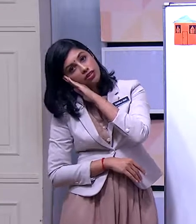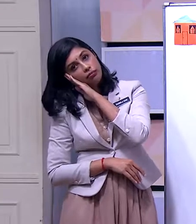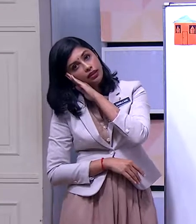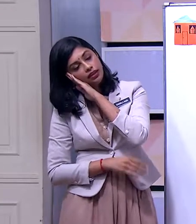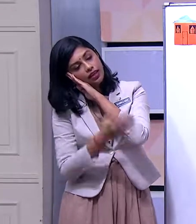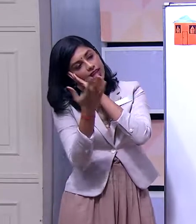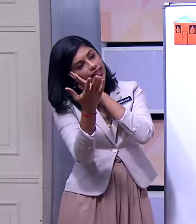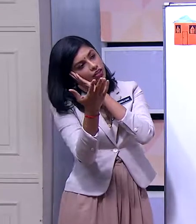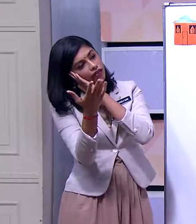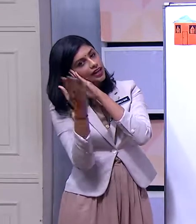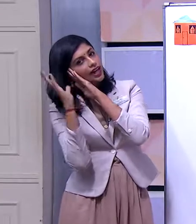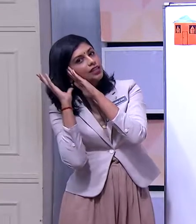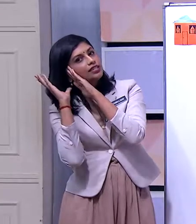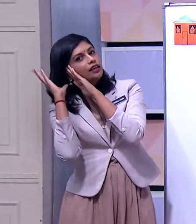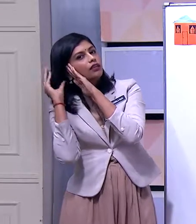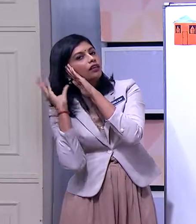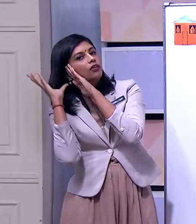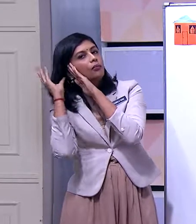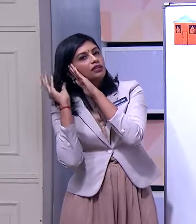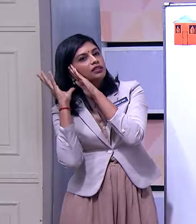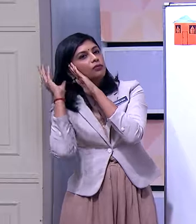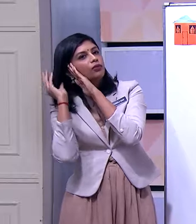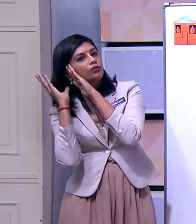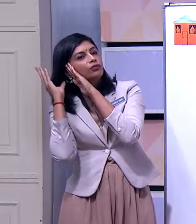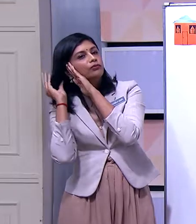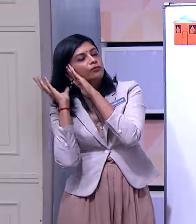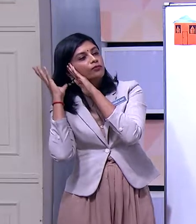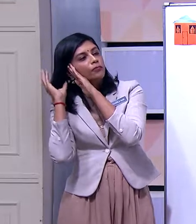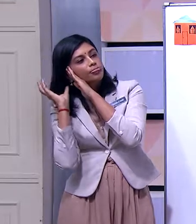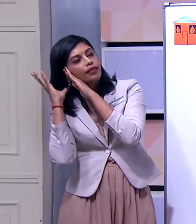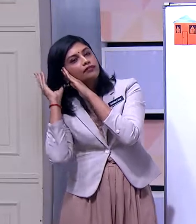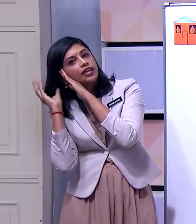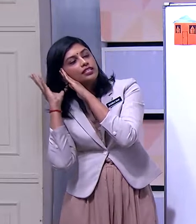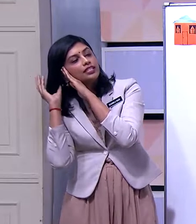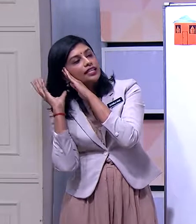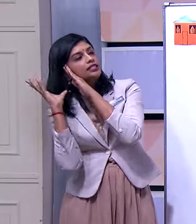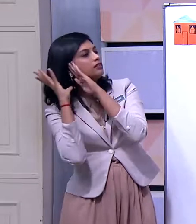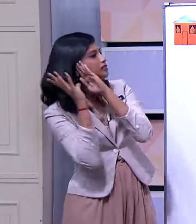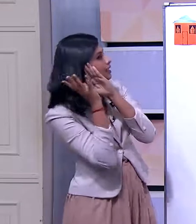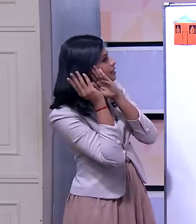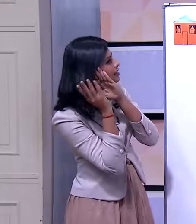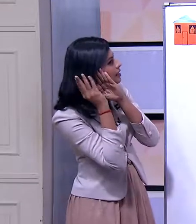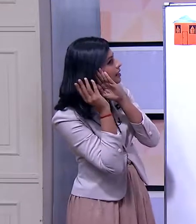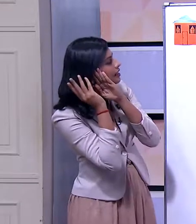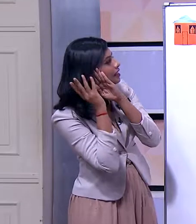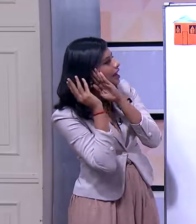sleeping. Your right hand is like you're pressing the pillow. Oh, this way. Yes. Yes. Okay. Like this.